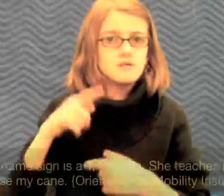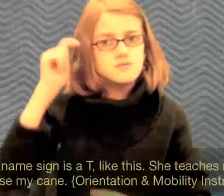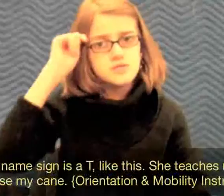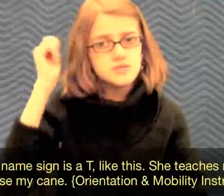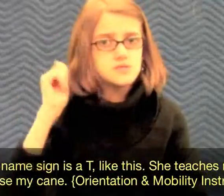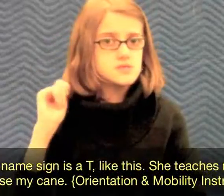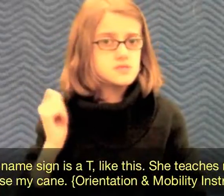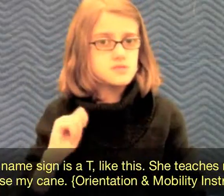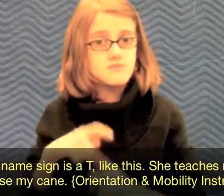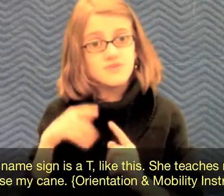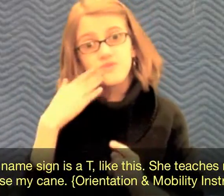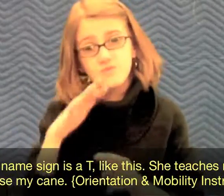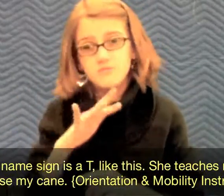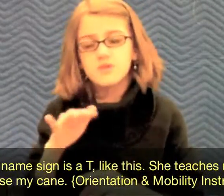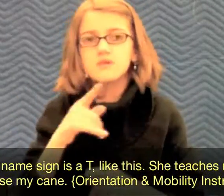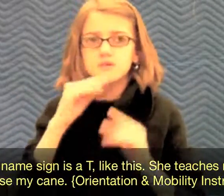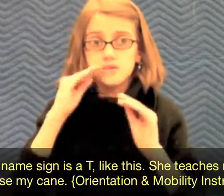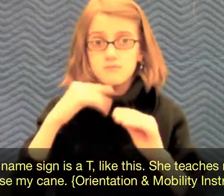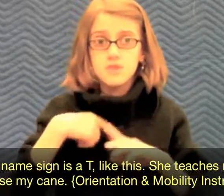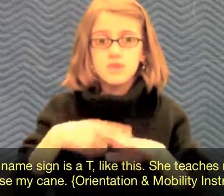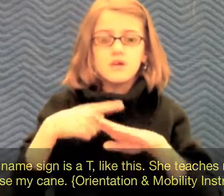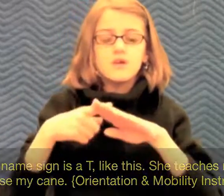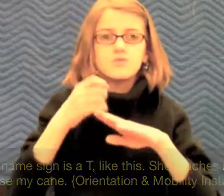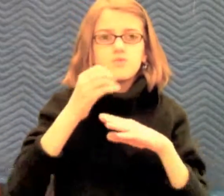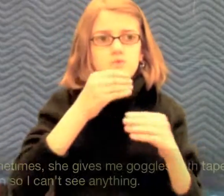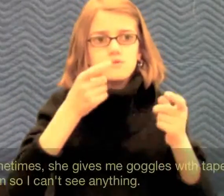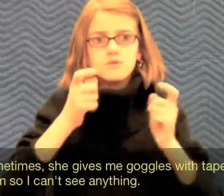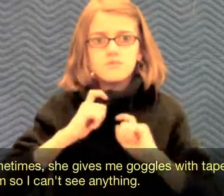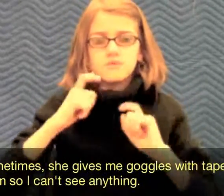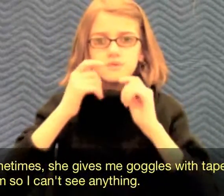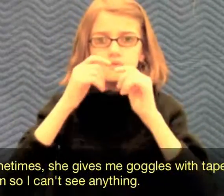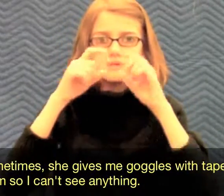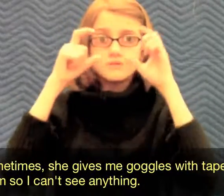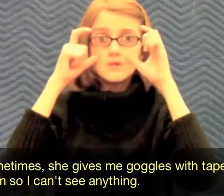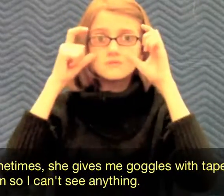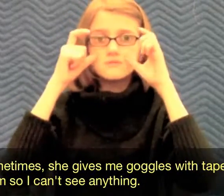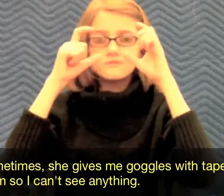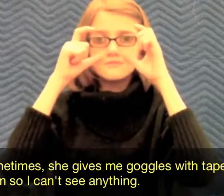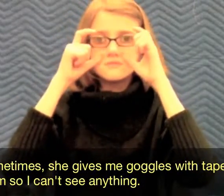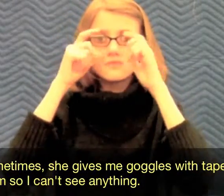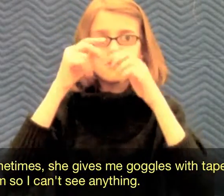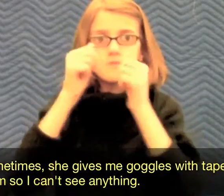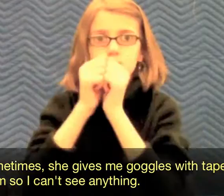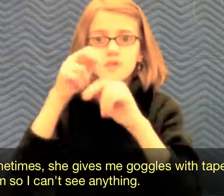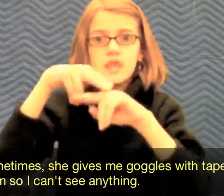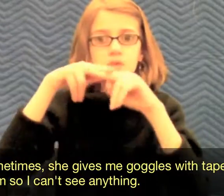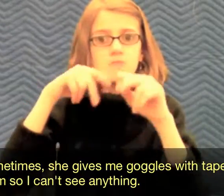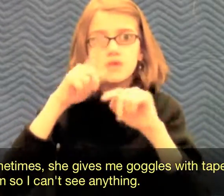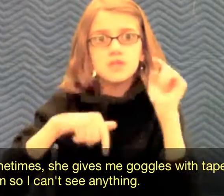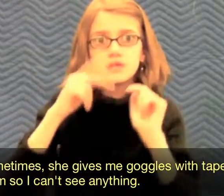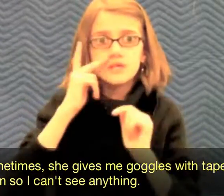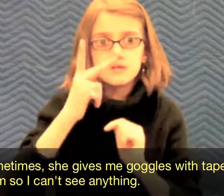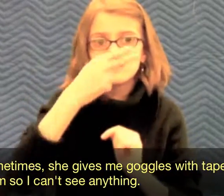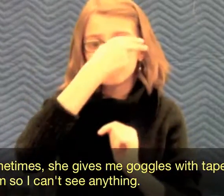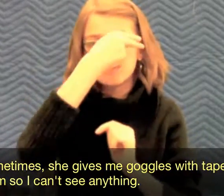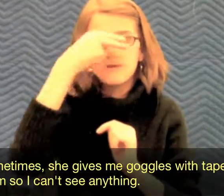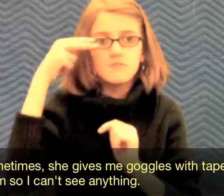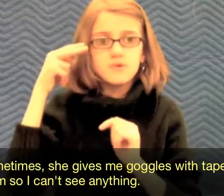But her name sign is a T like this. She teaches me how to use my cane. Sometimes she gives me goggles that have tape over them so I can't see